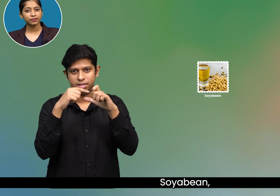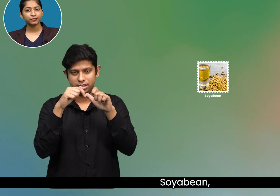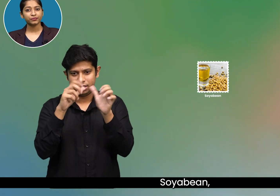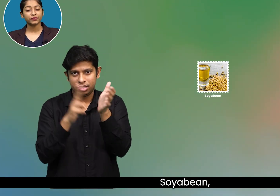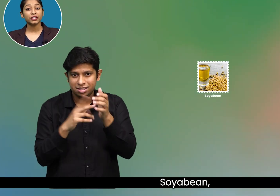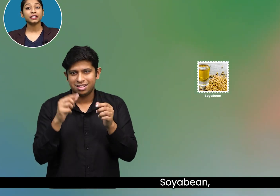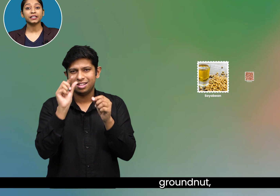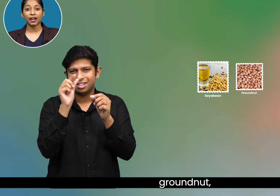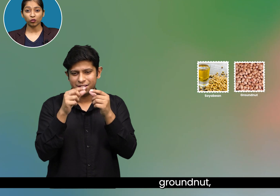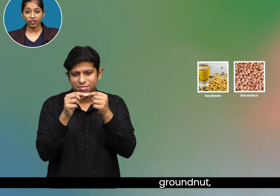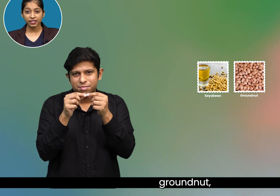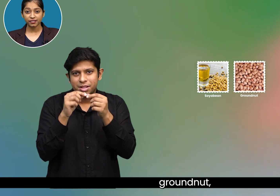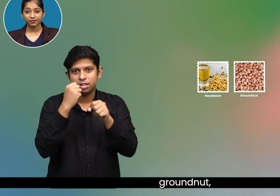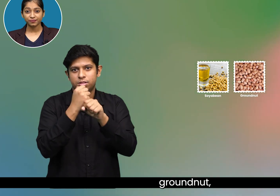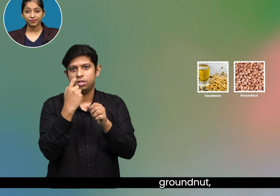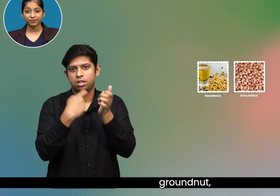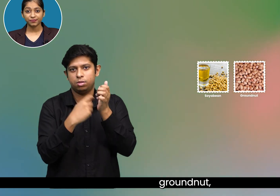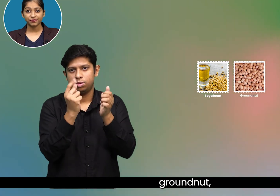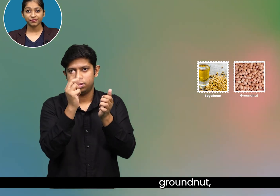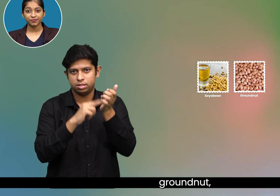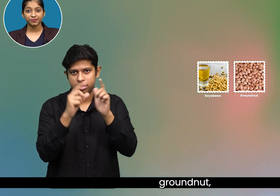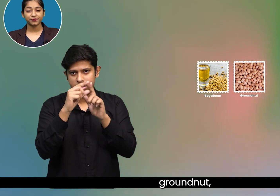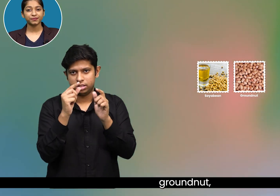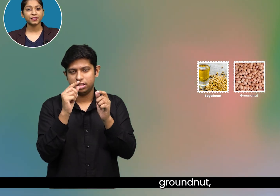soya bean, groundnut,